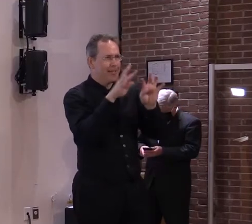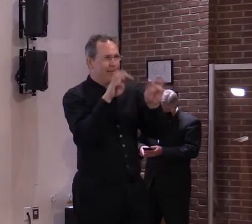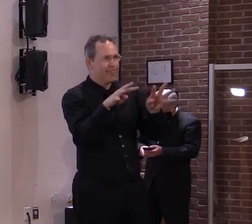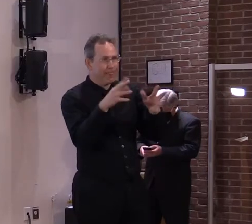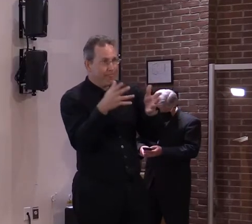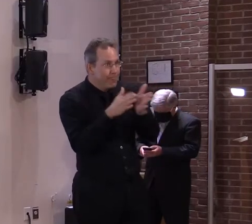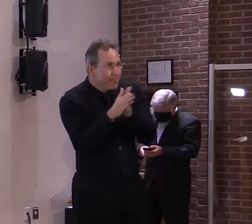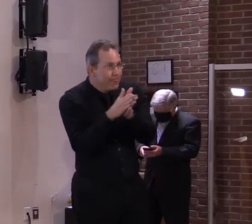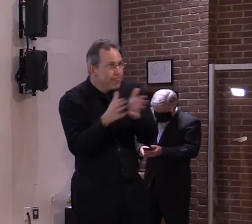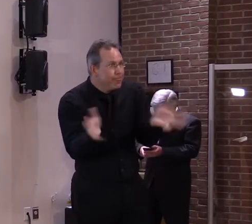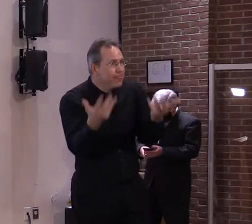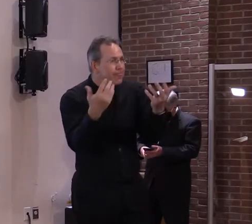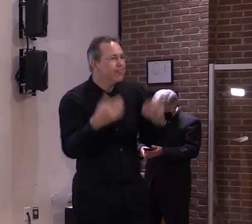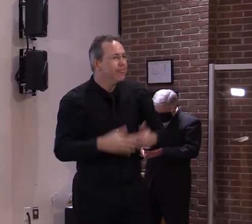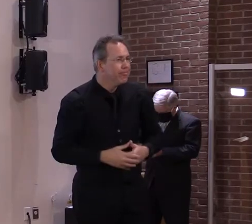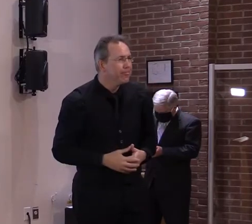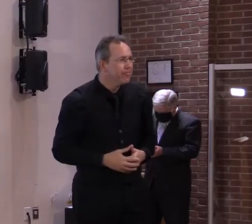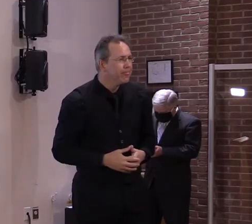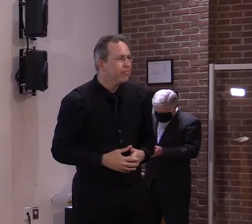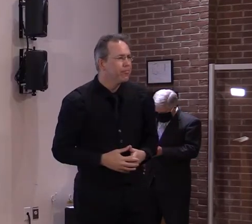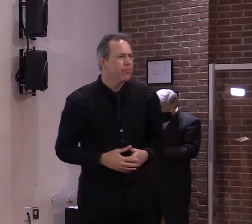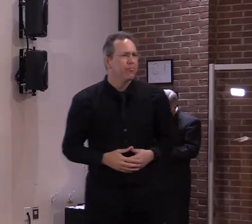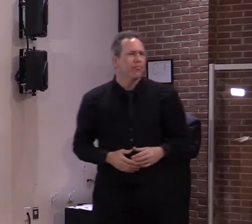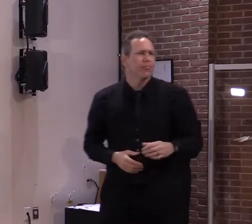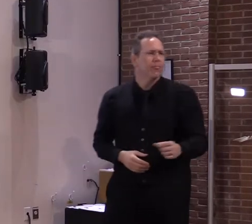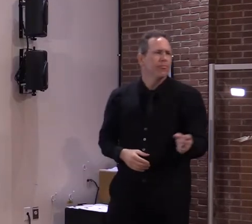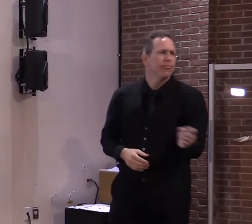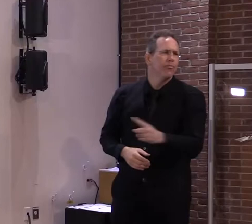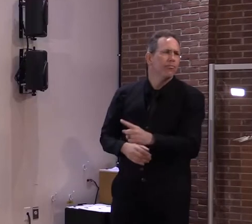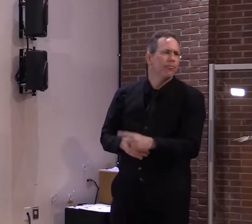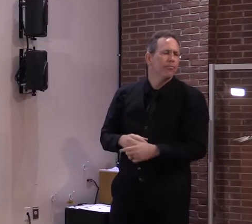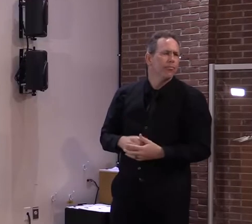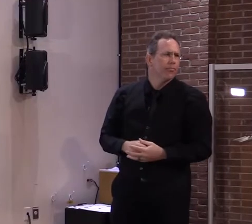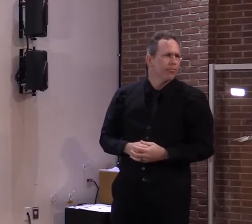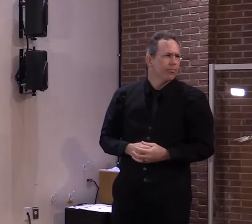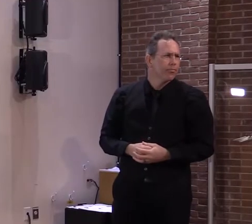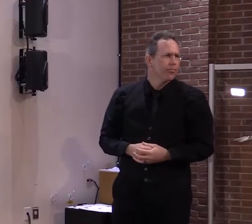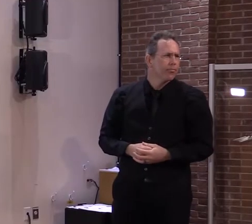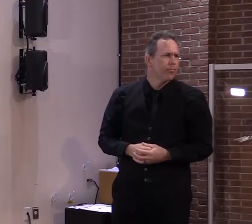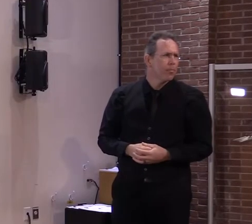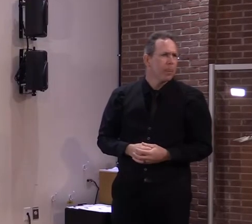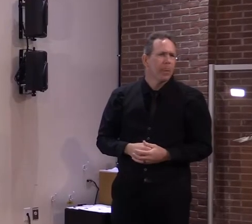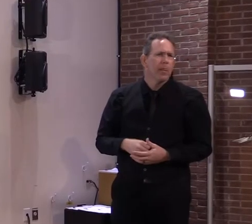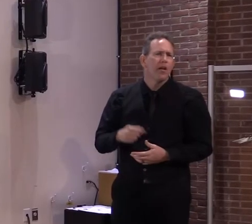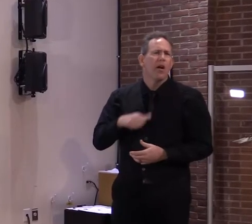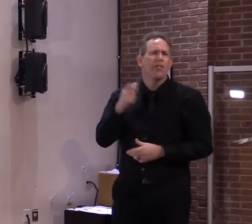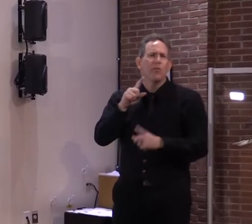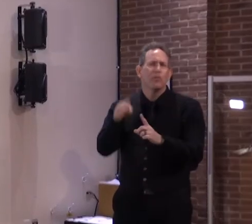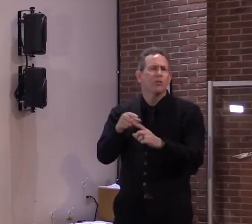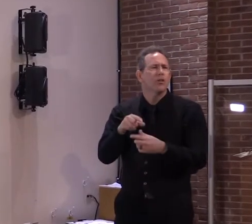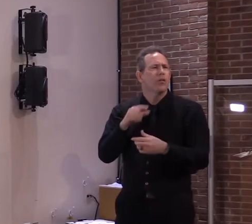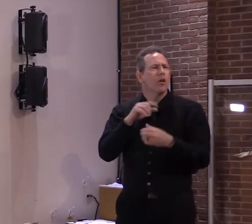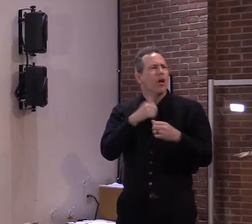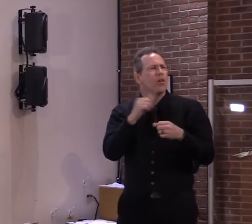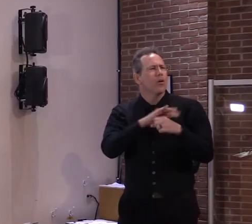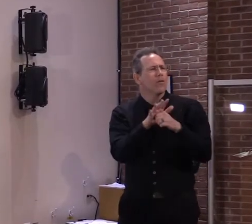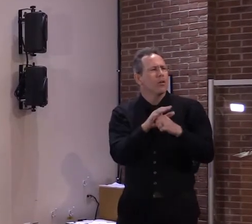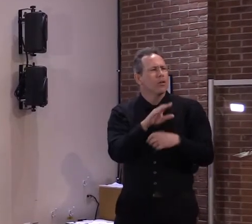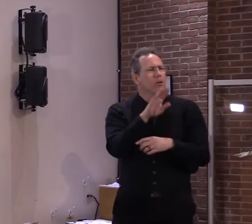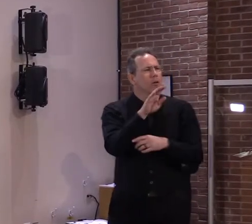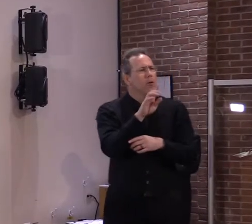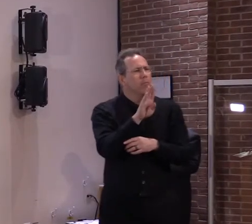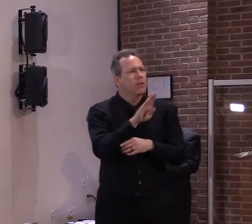Okay. I also have a question about the variant. Dr. Levine, you said that the variant is spreading faster than we can vaccinate. Is there something